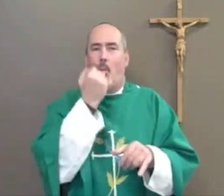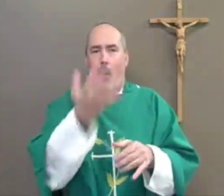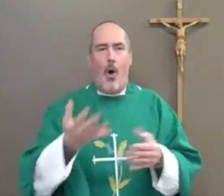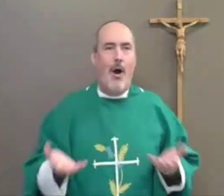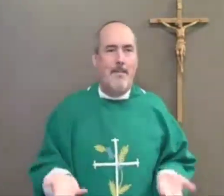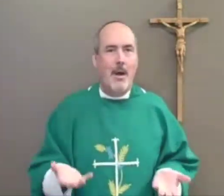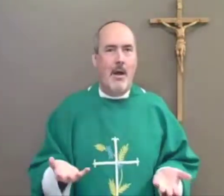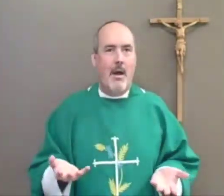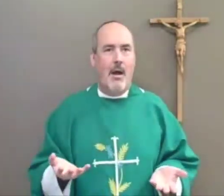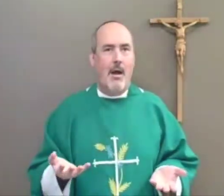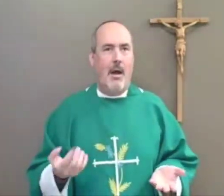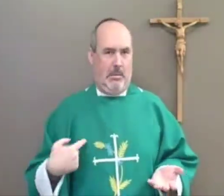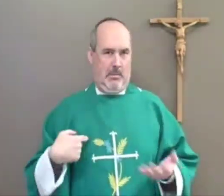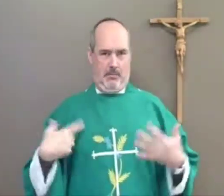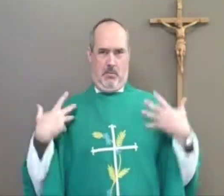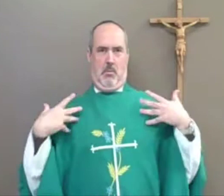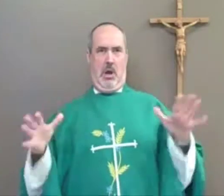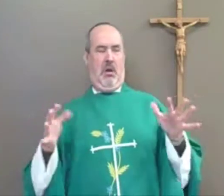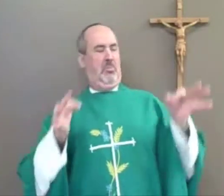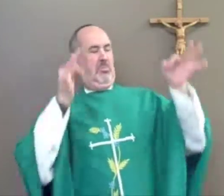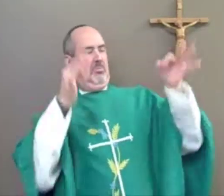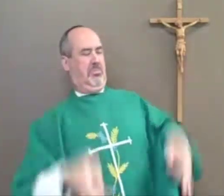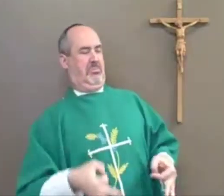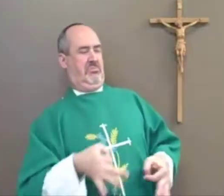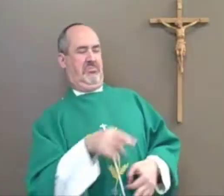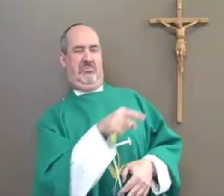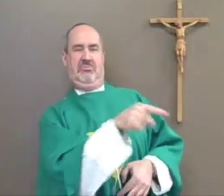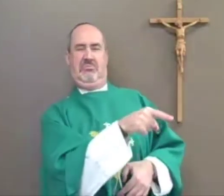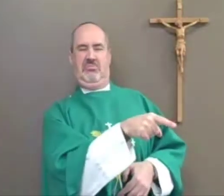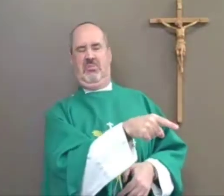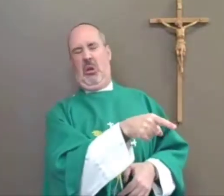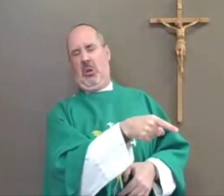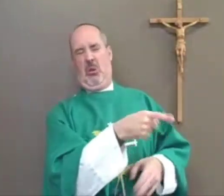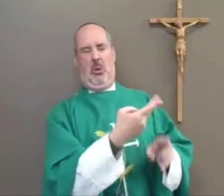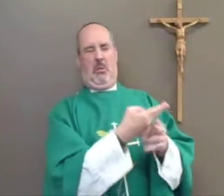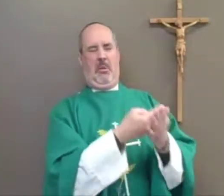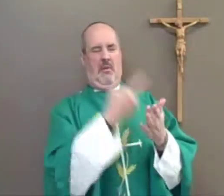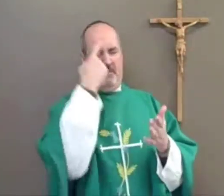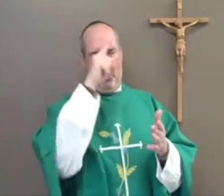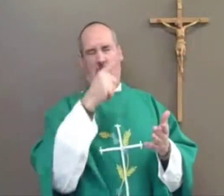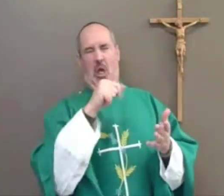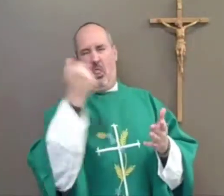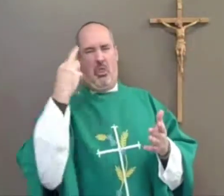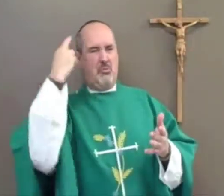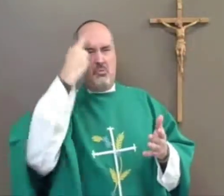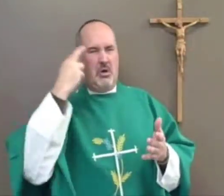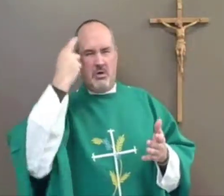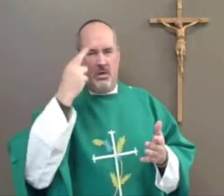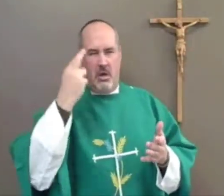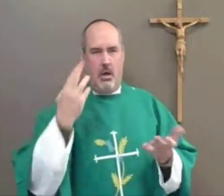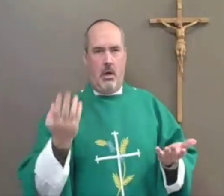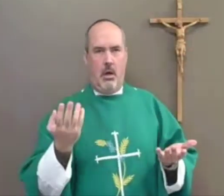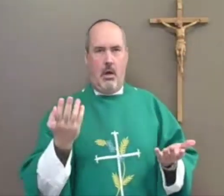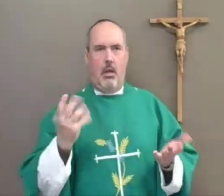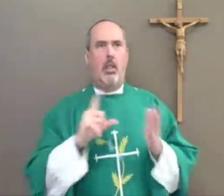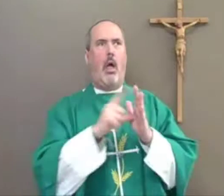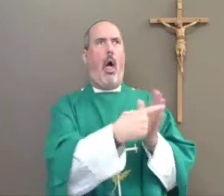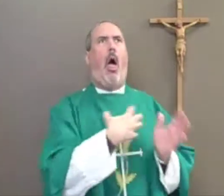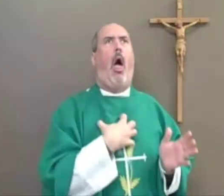for shelter or for clothing. I don't want to just come out and judge them and think, oh, they're going to use the money for some ulterior